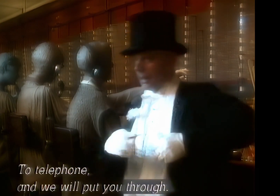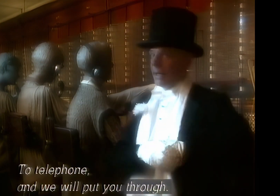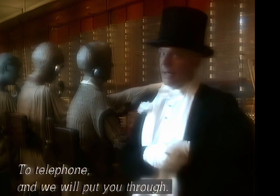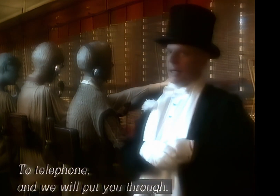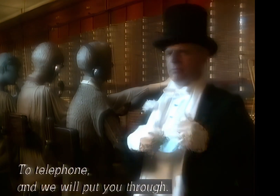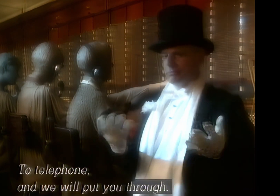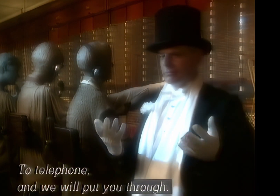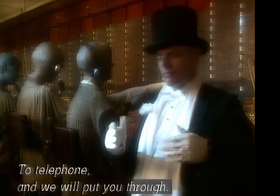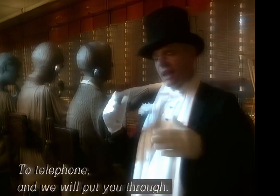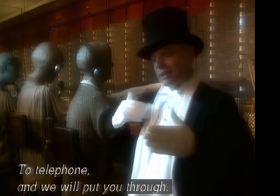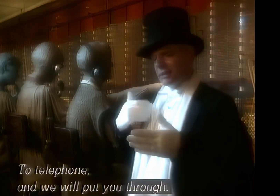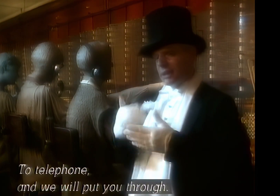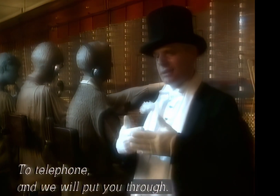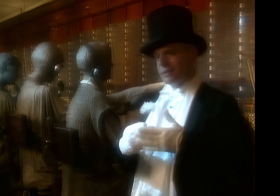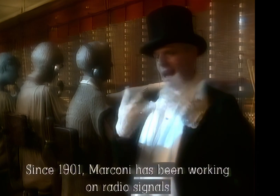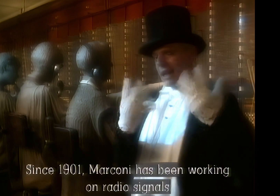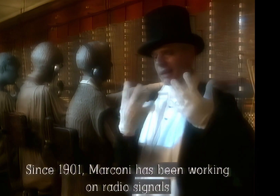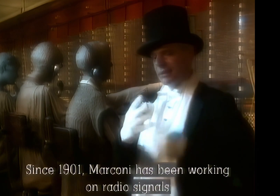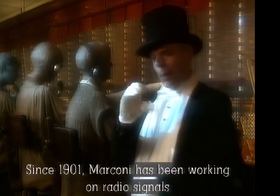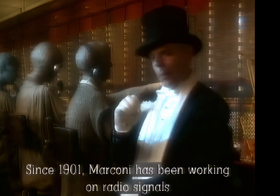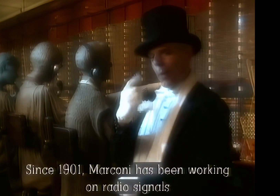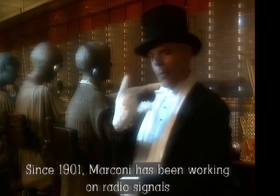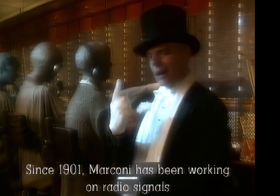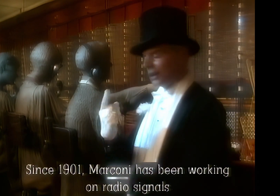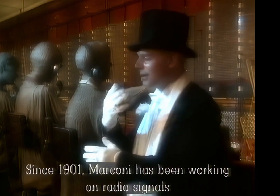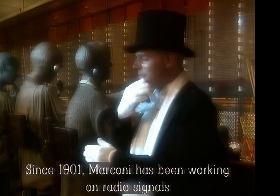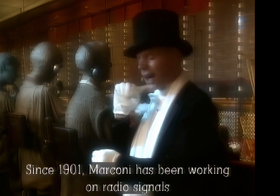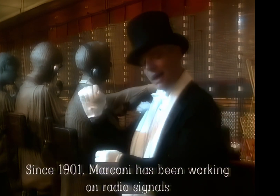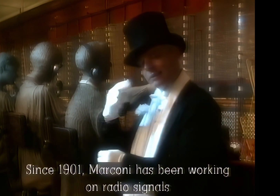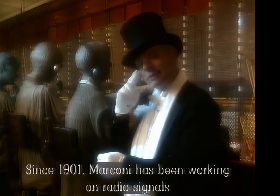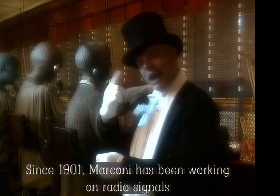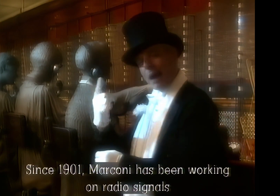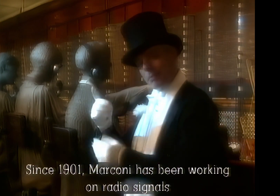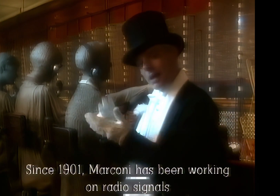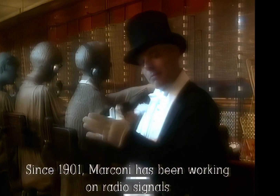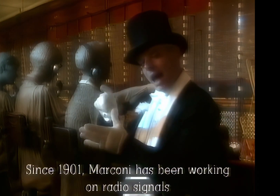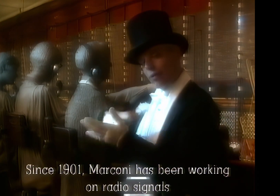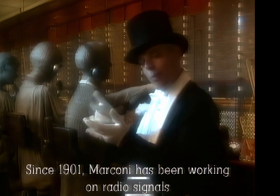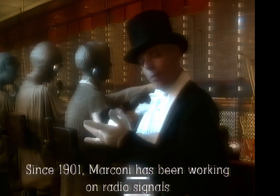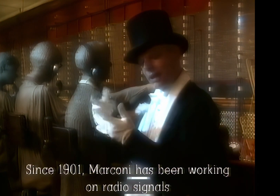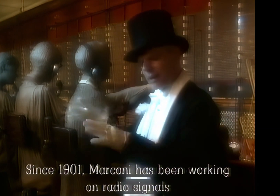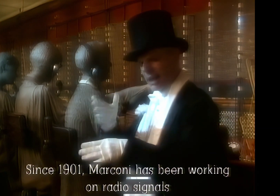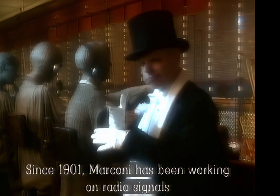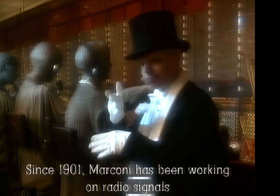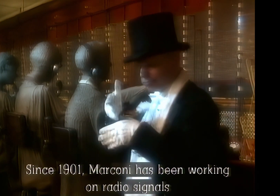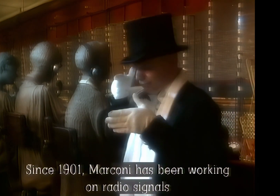And we will walk you through. Since 1901, Marconi has been working on radio